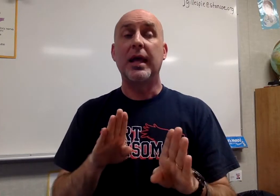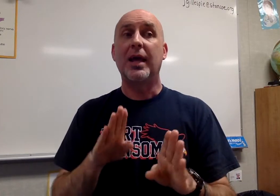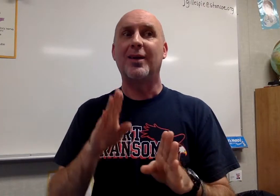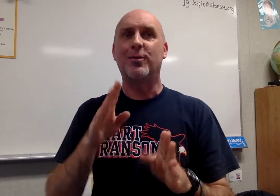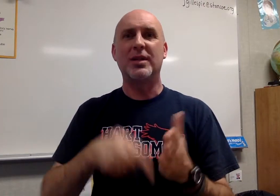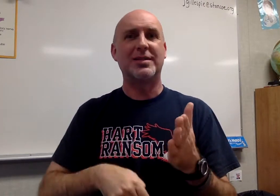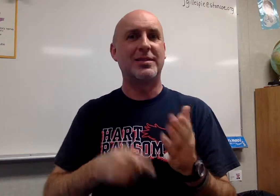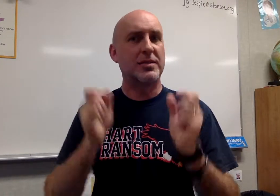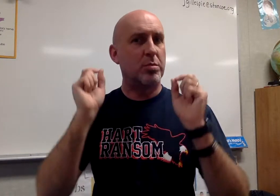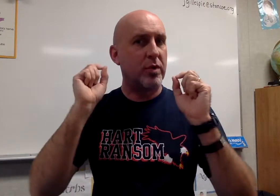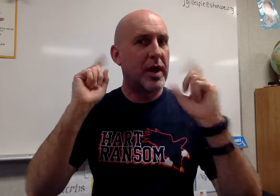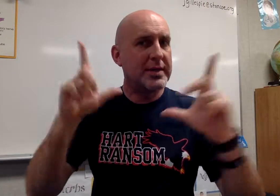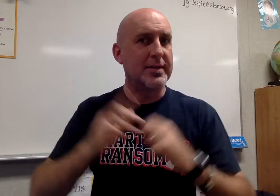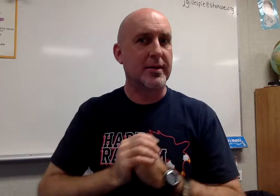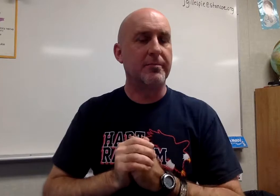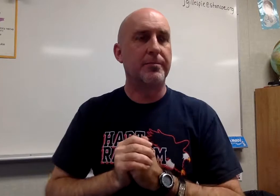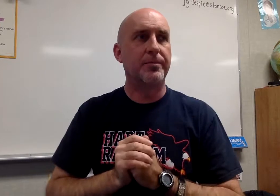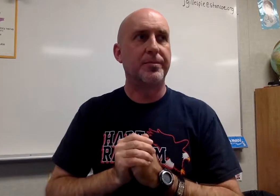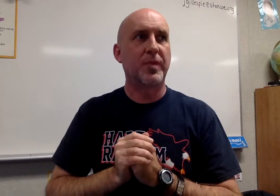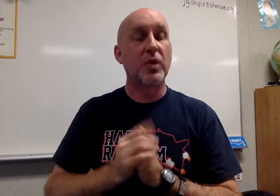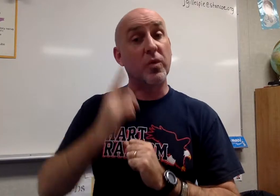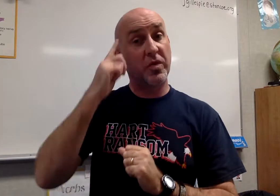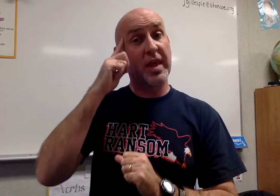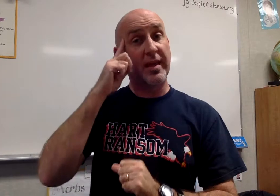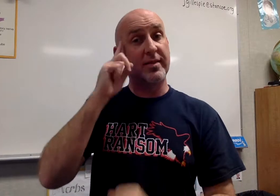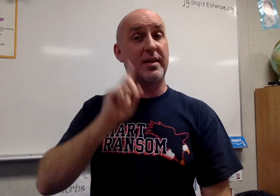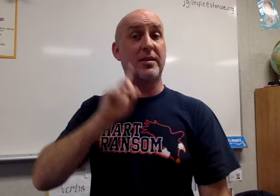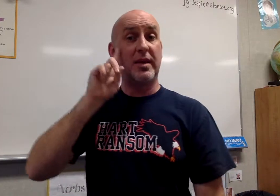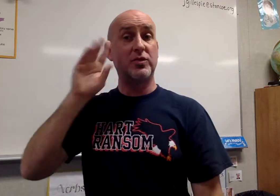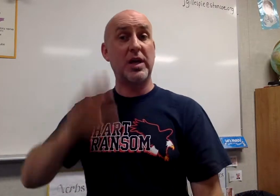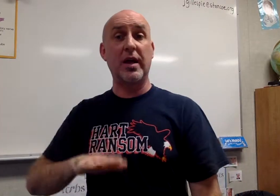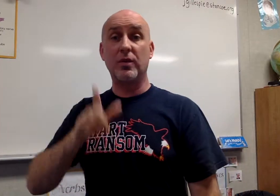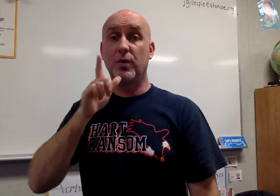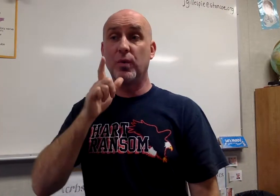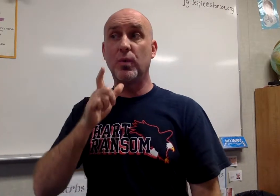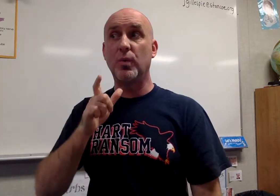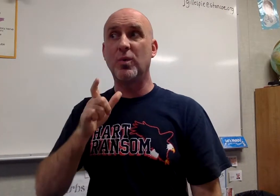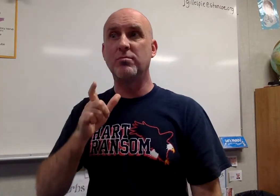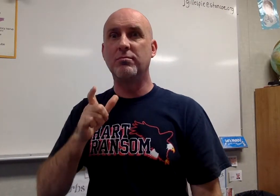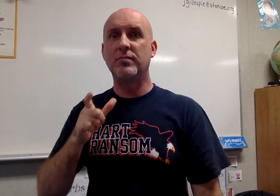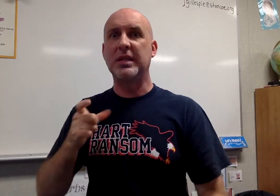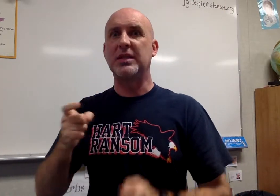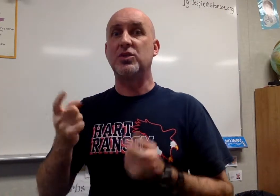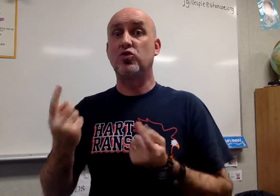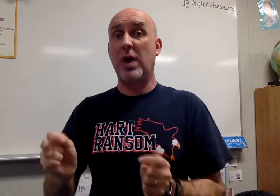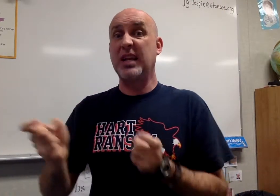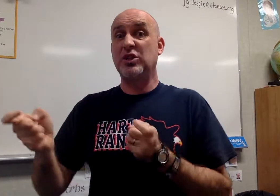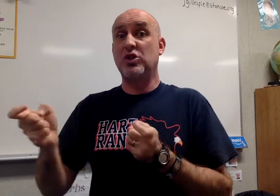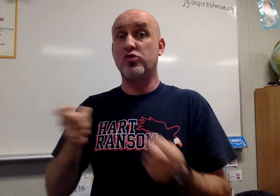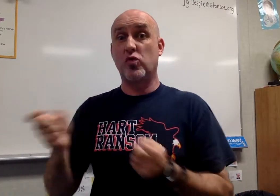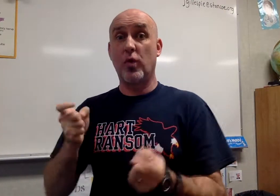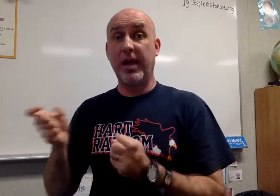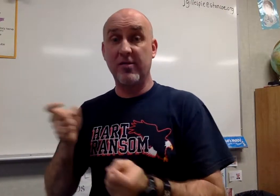And what's surprising, you think that a deaf child who is trying to control